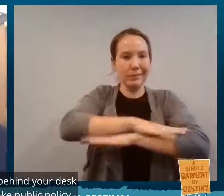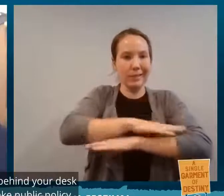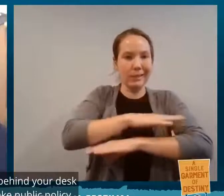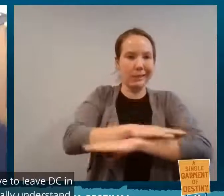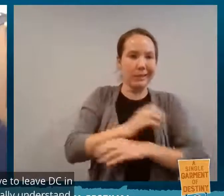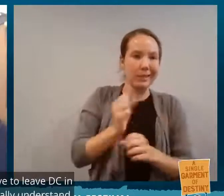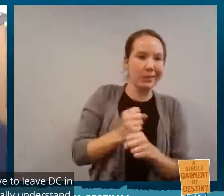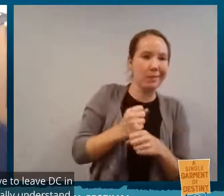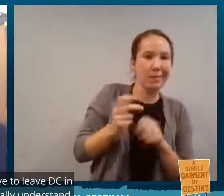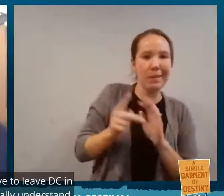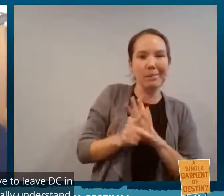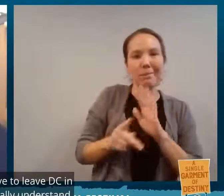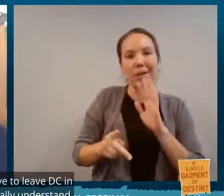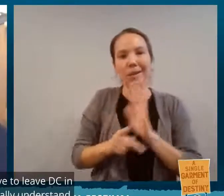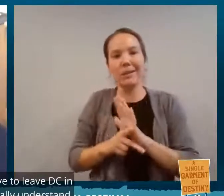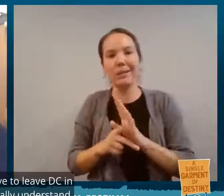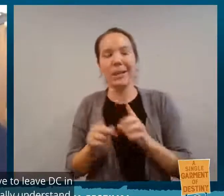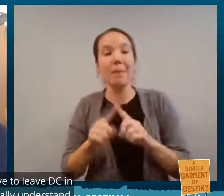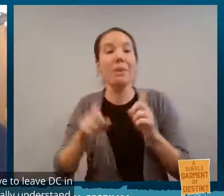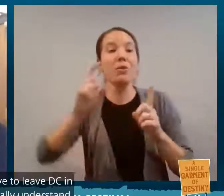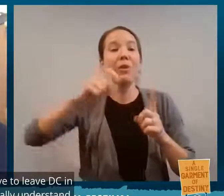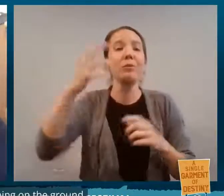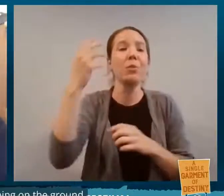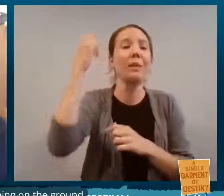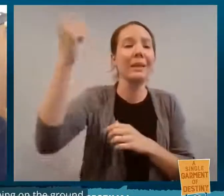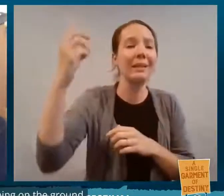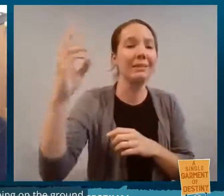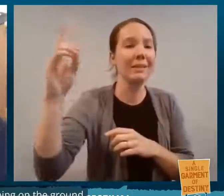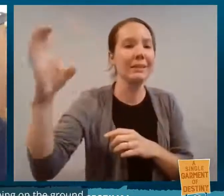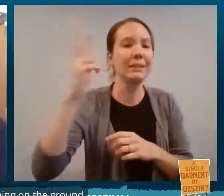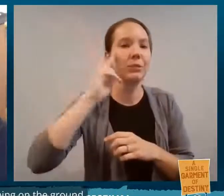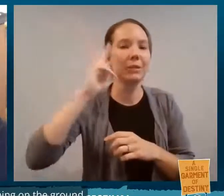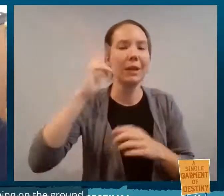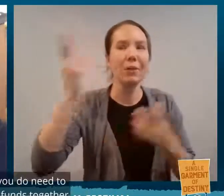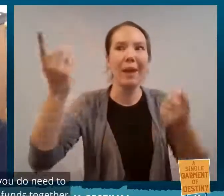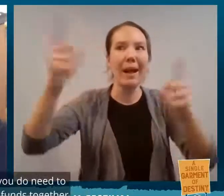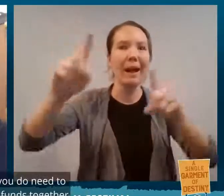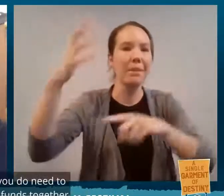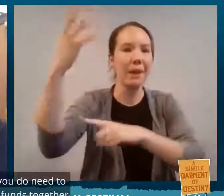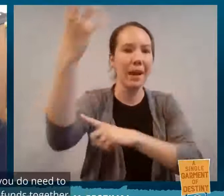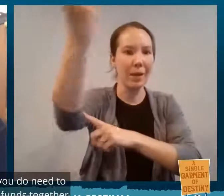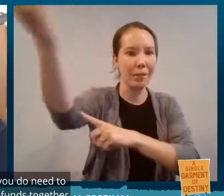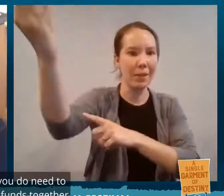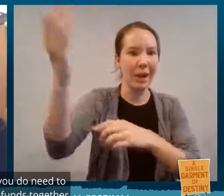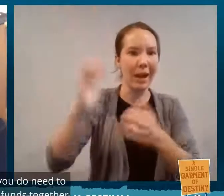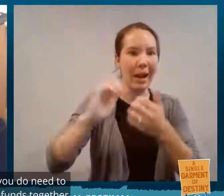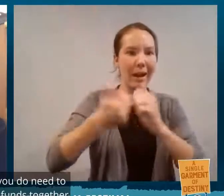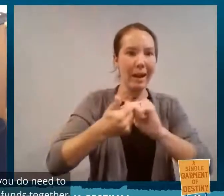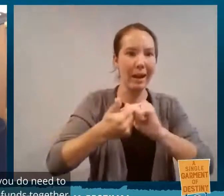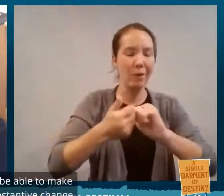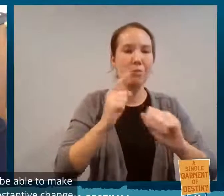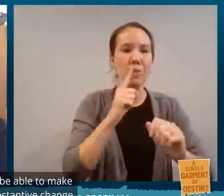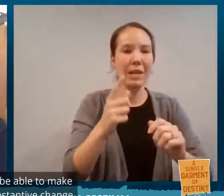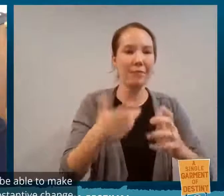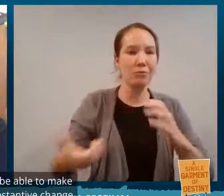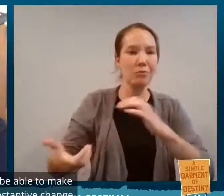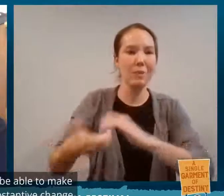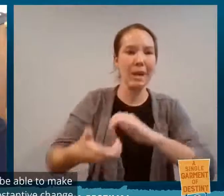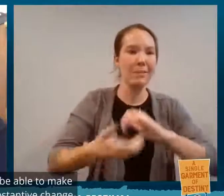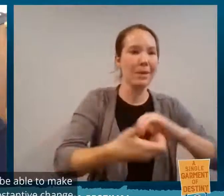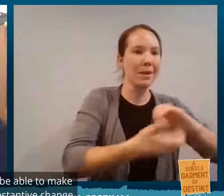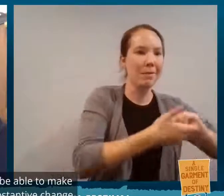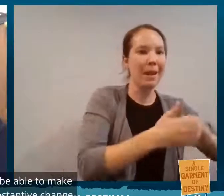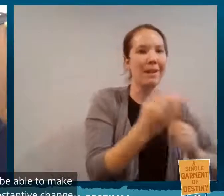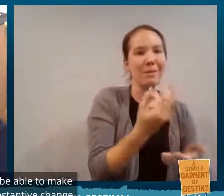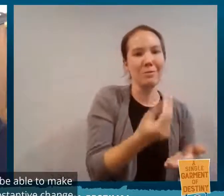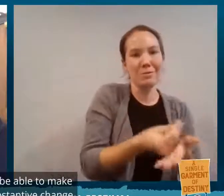make public policy, but you have to leave DC in order to really understand what's happening on the ground and how you do need to pair those funds together in order to be able to make